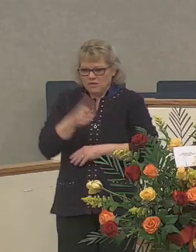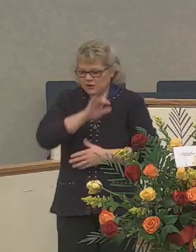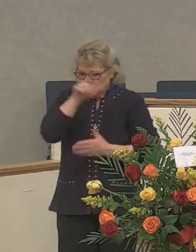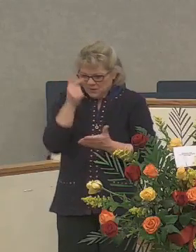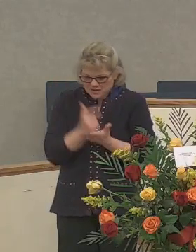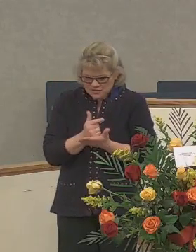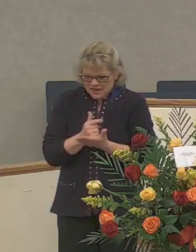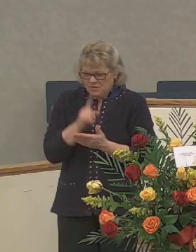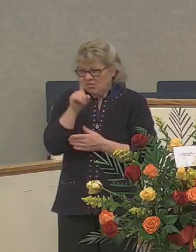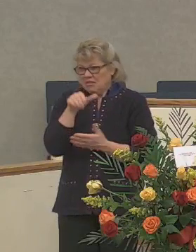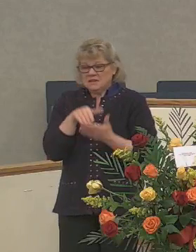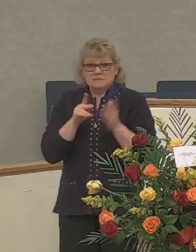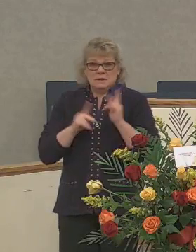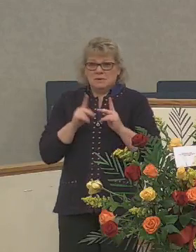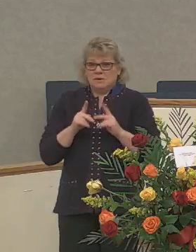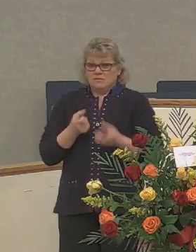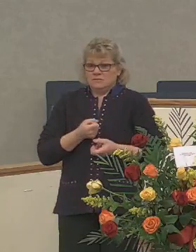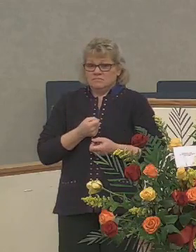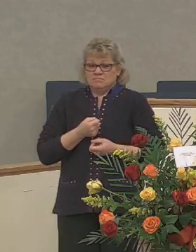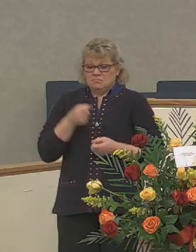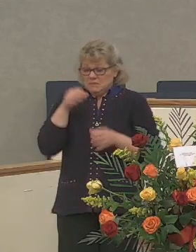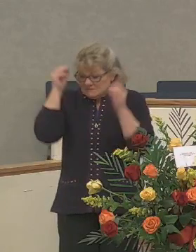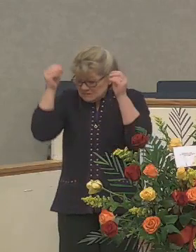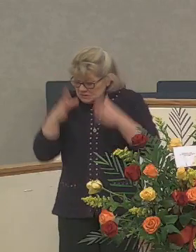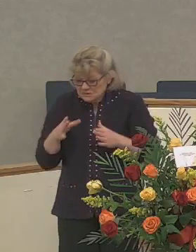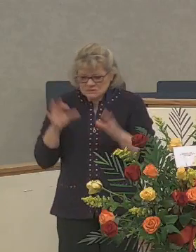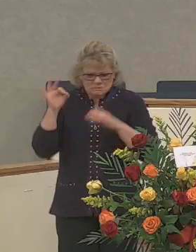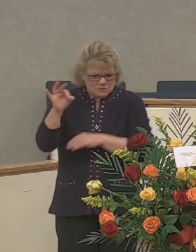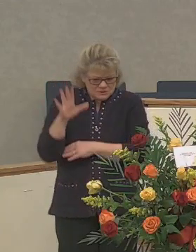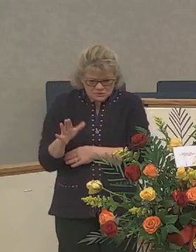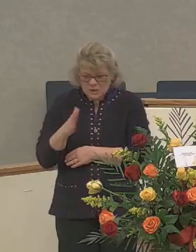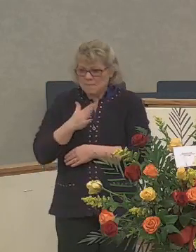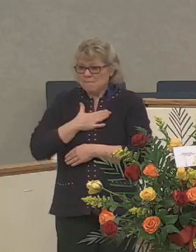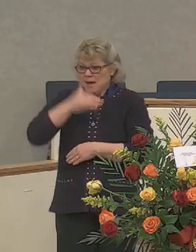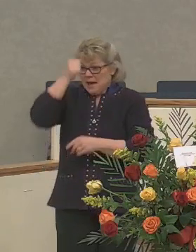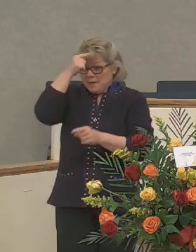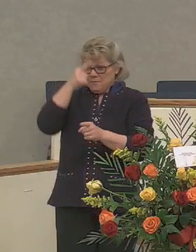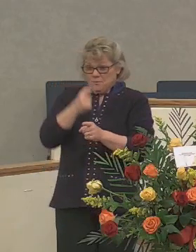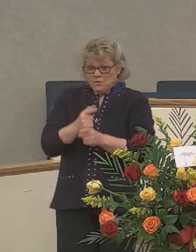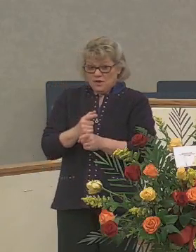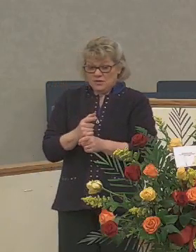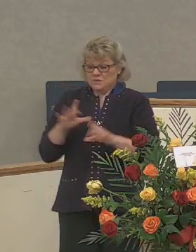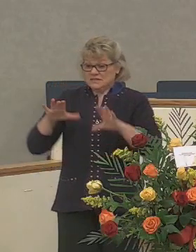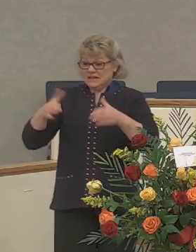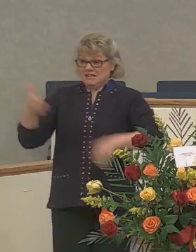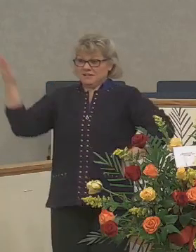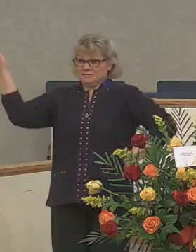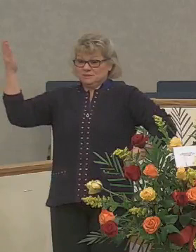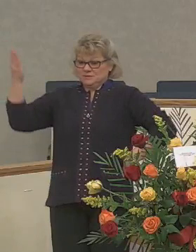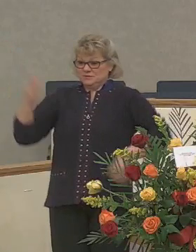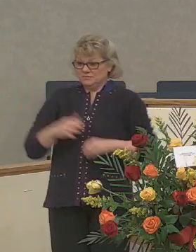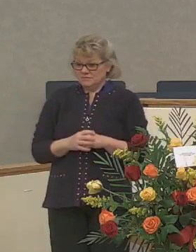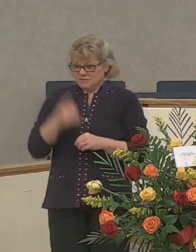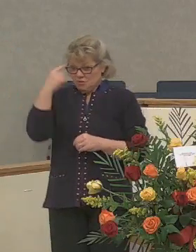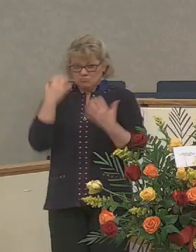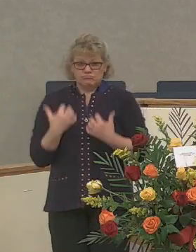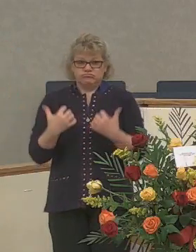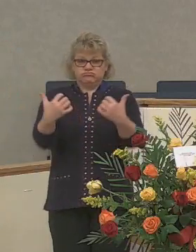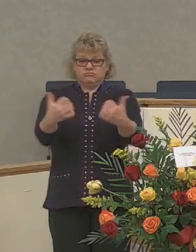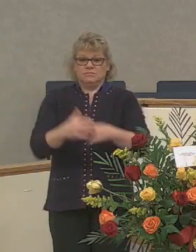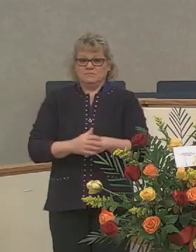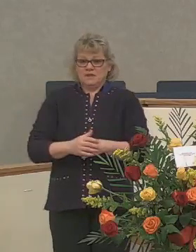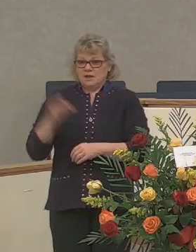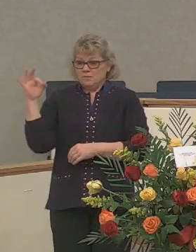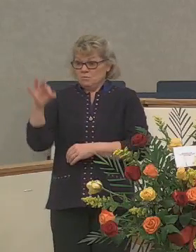graduation, thousands of people, professors, great preachers. My brother was the class speaker. And what he